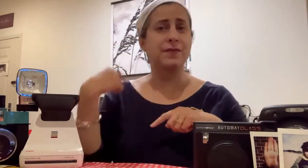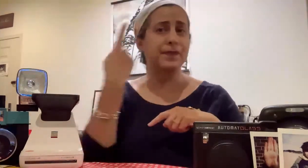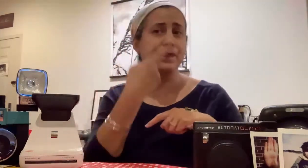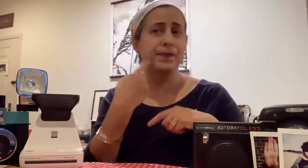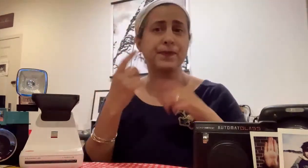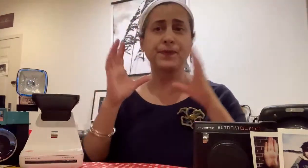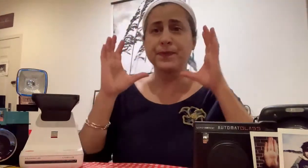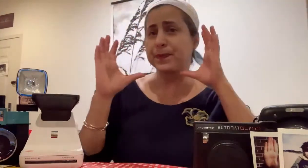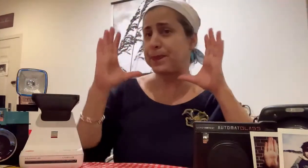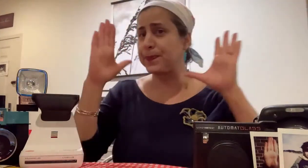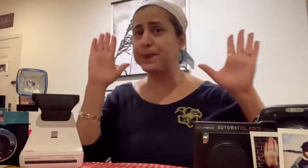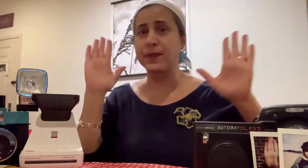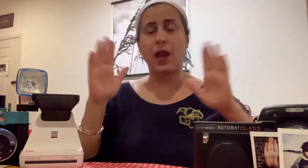late 90s,